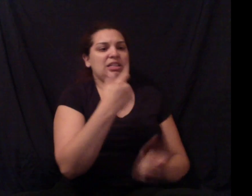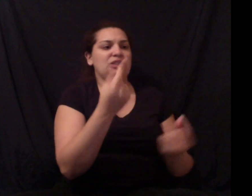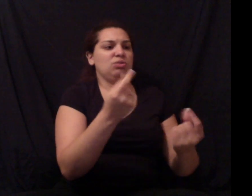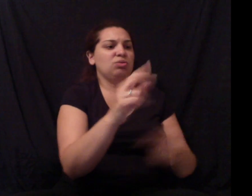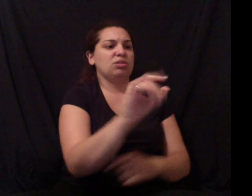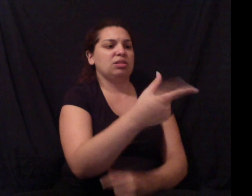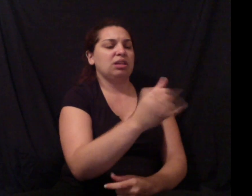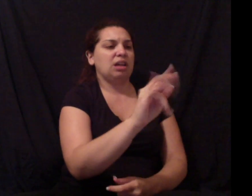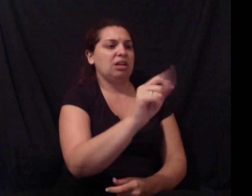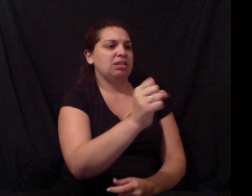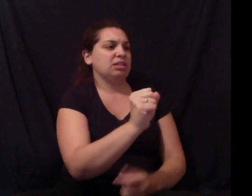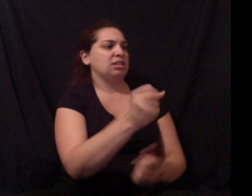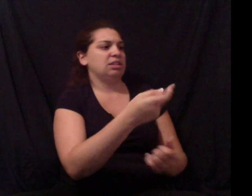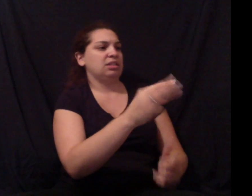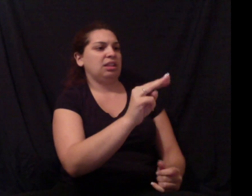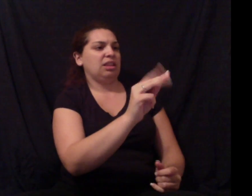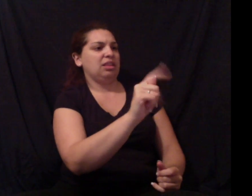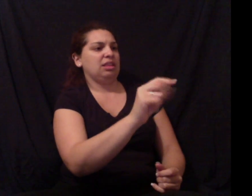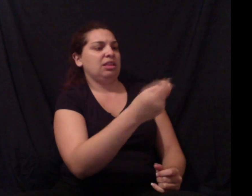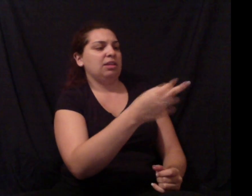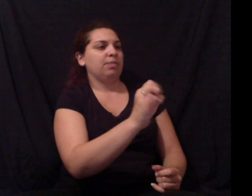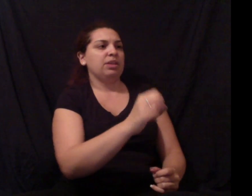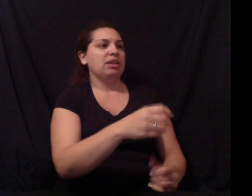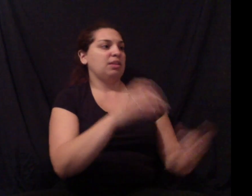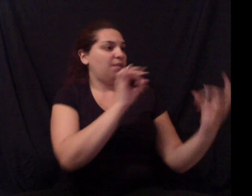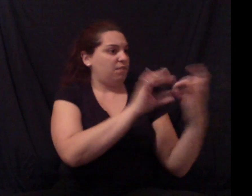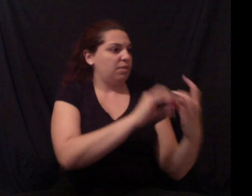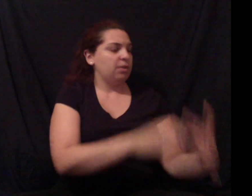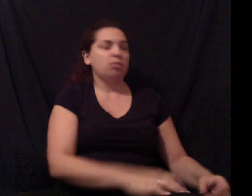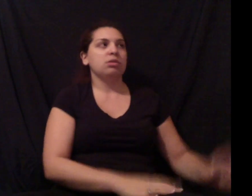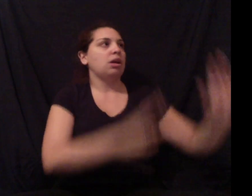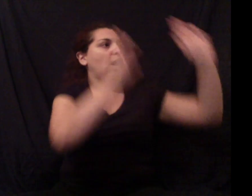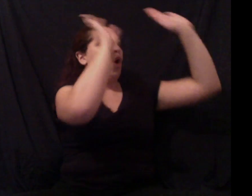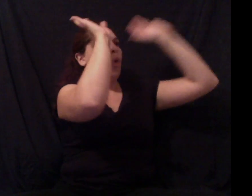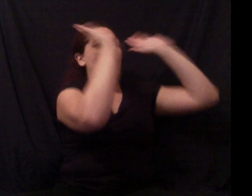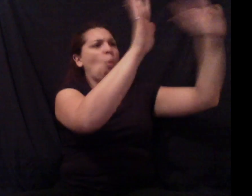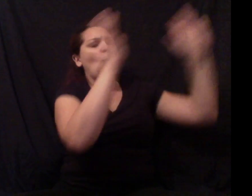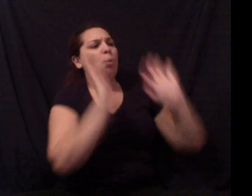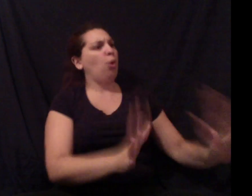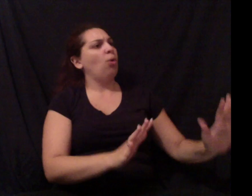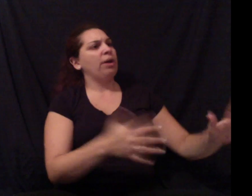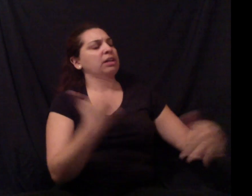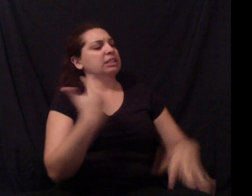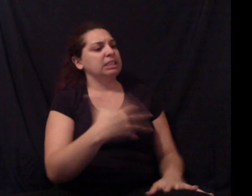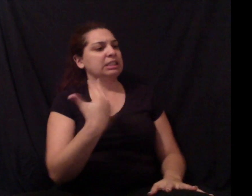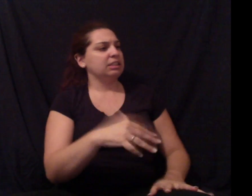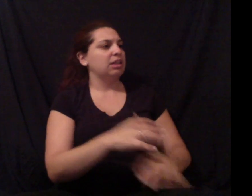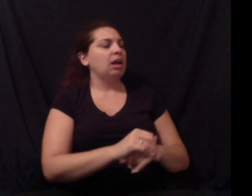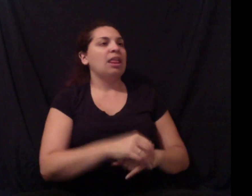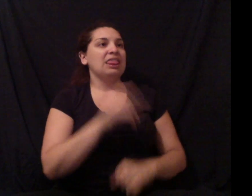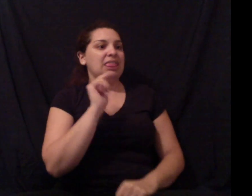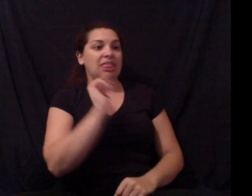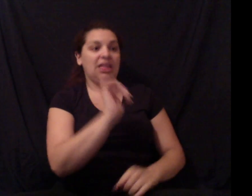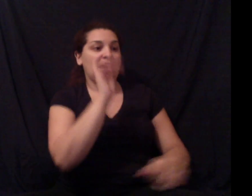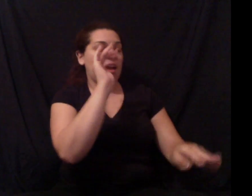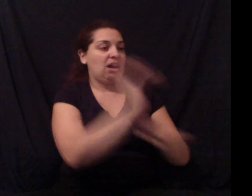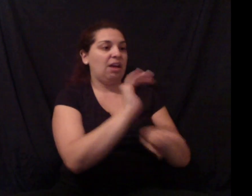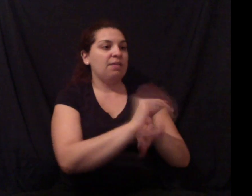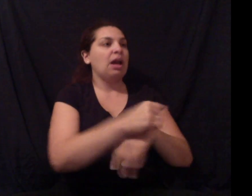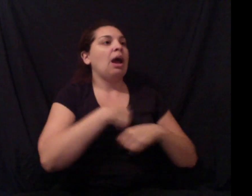and the feedback was like exponential from that. And it was just, I think it was that night, I remember I posted